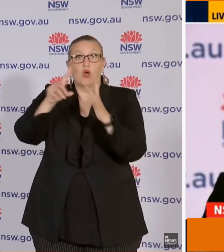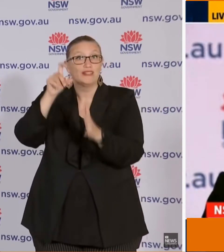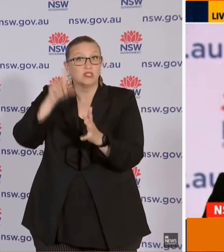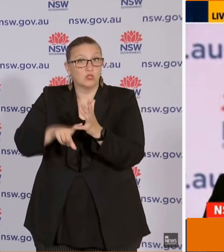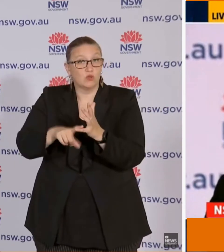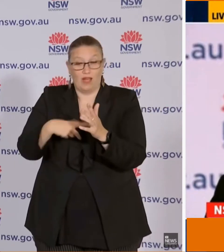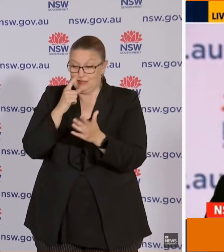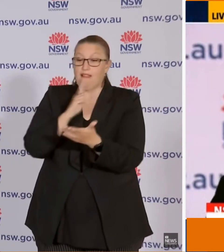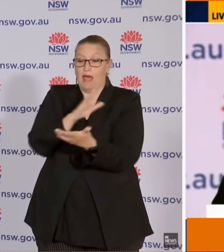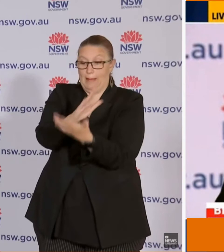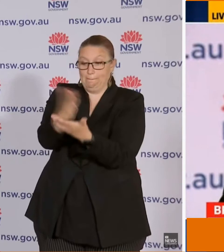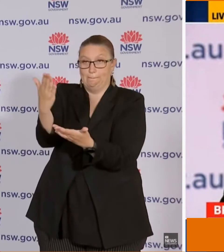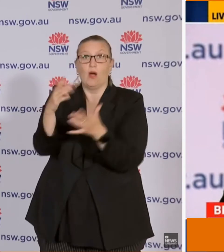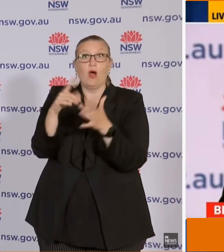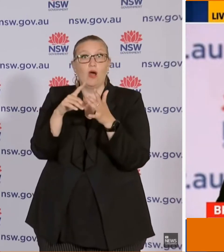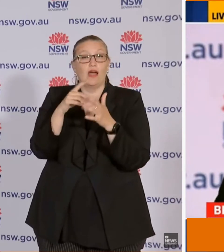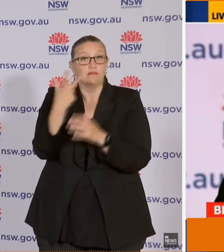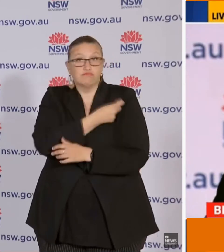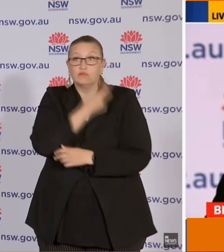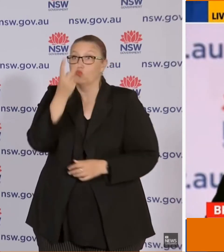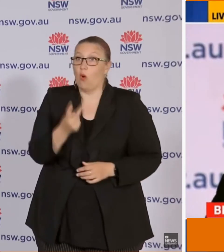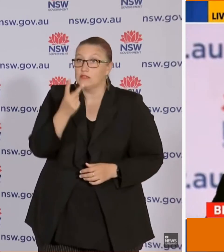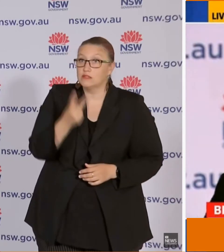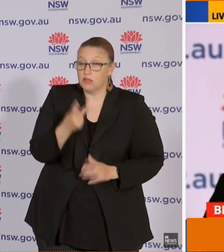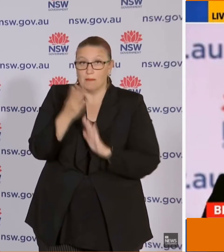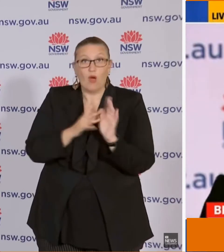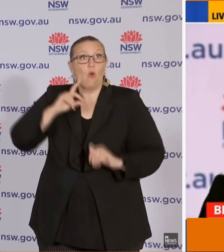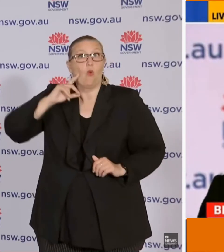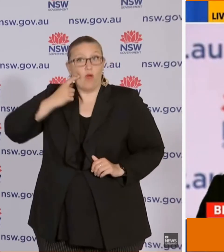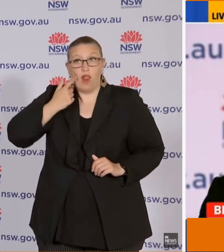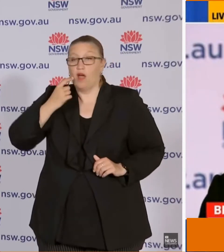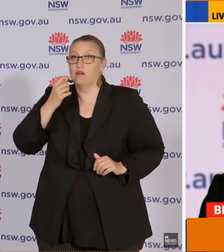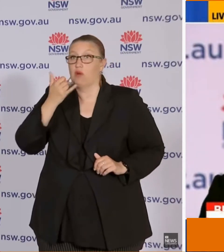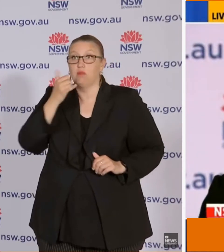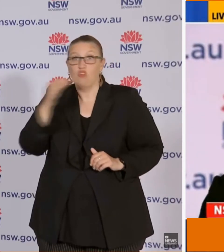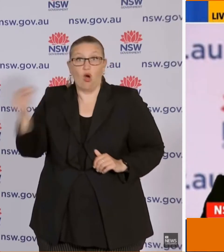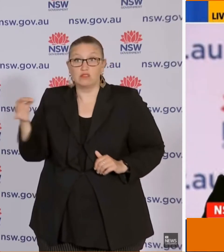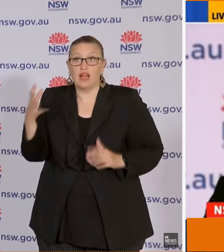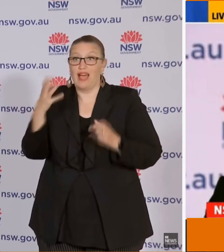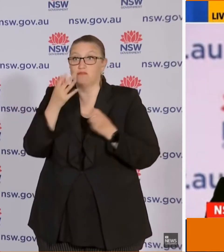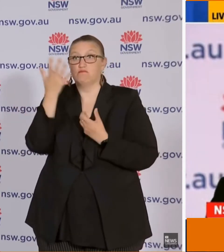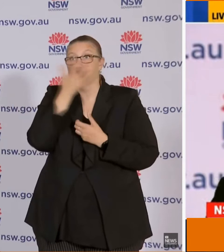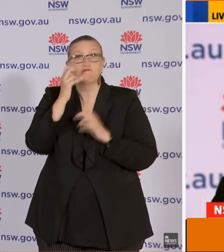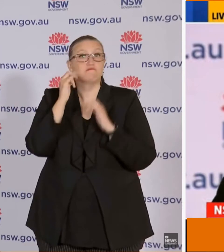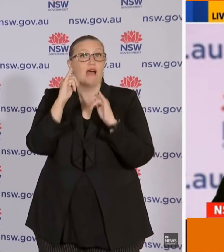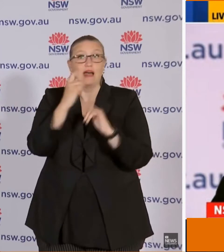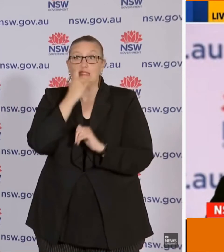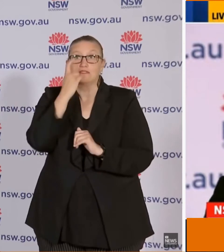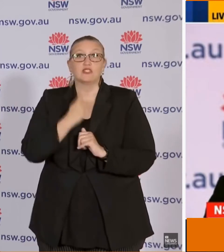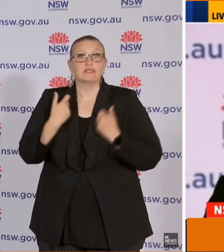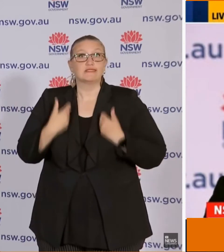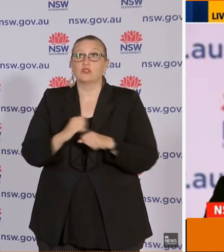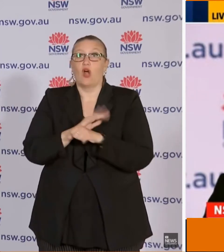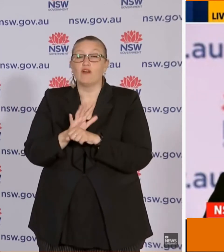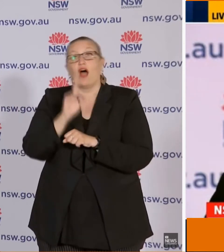vaccinated, in all likelihood you won't succumb to severe illness unless you have underlying conditions. So these are the important information we need to give